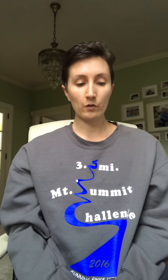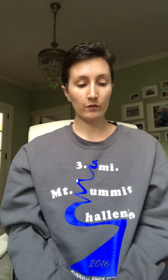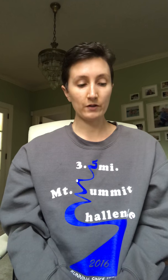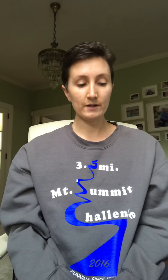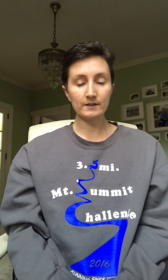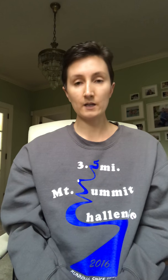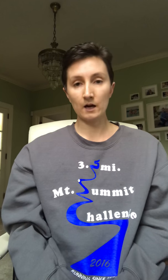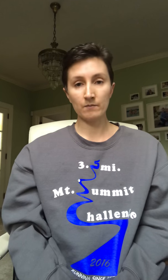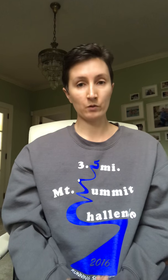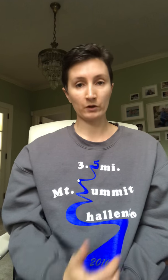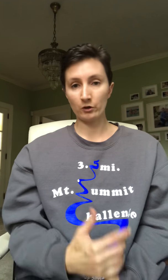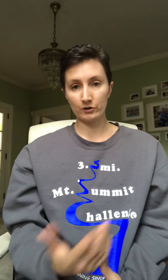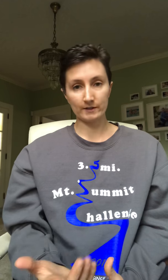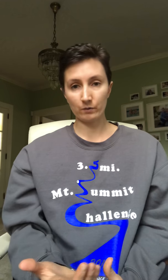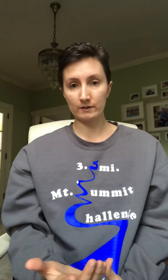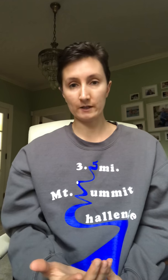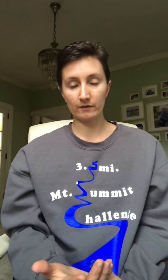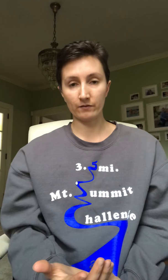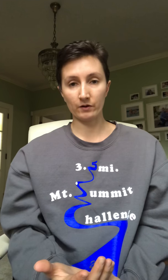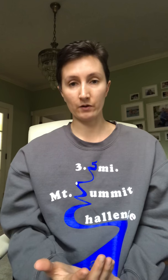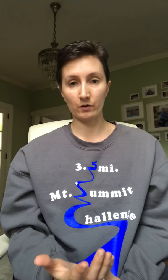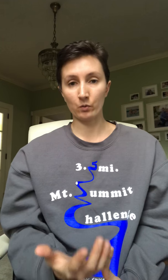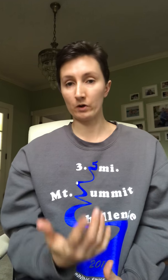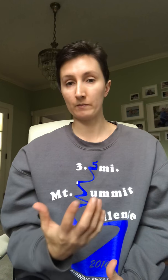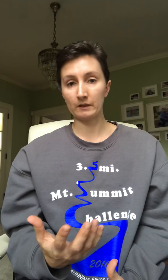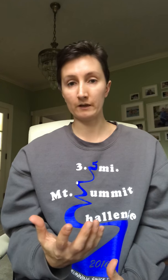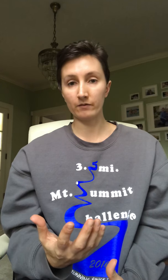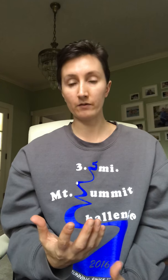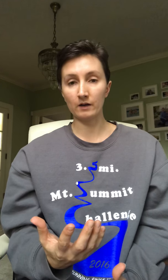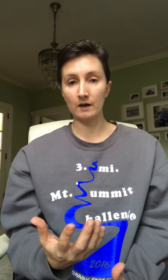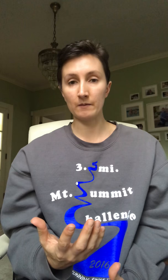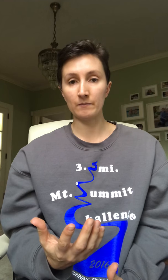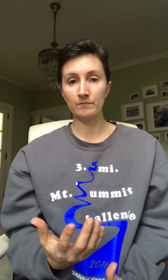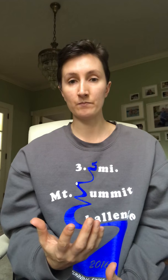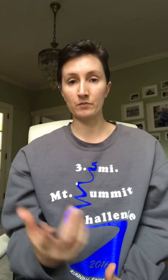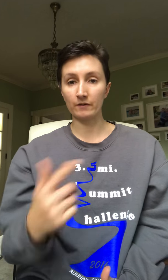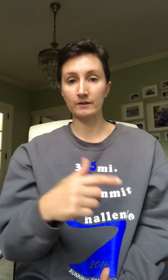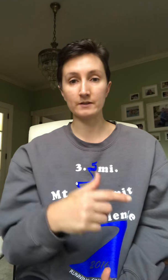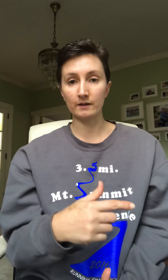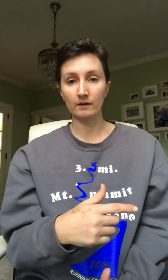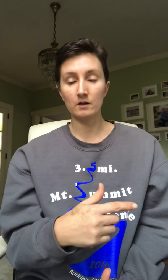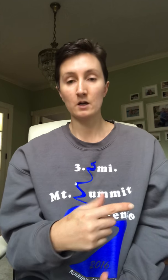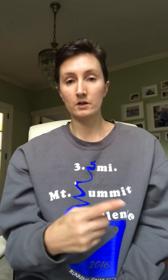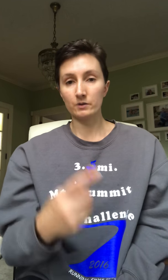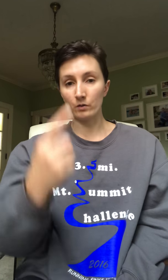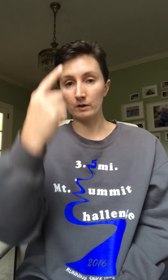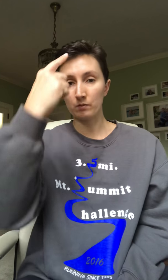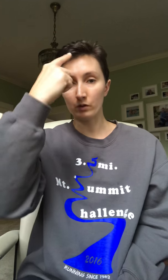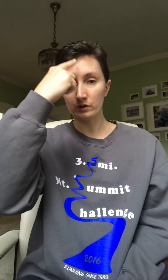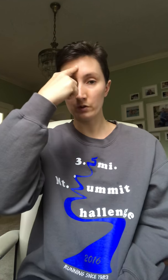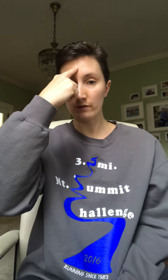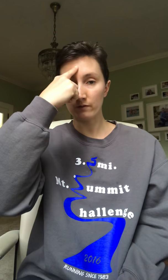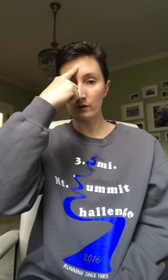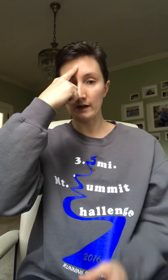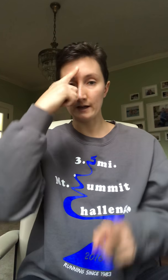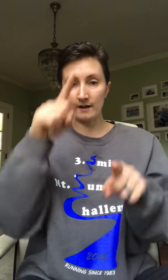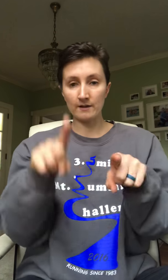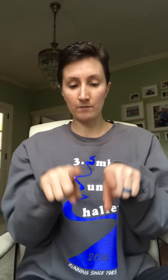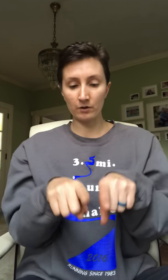for this, we're going to do just like we did for the word belief previously. So we're going to point to our forehead and then bring